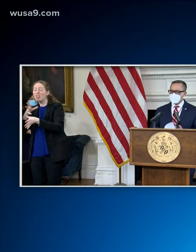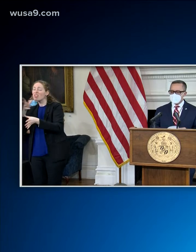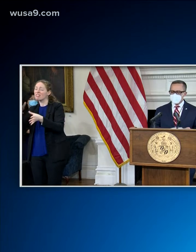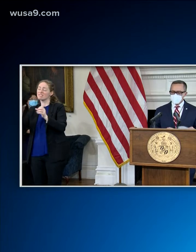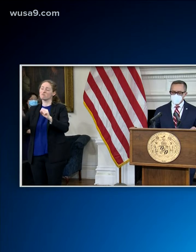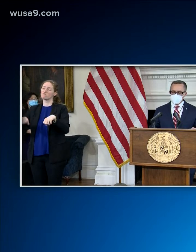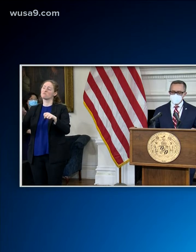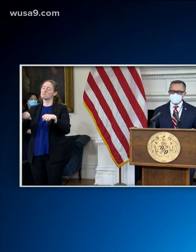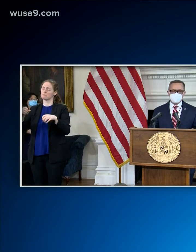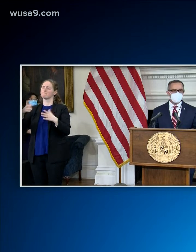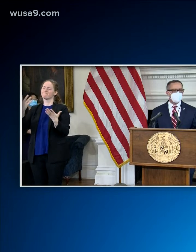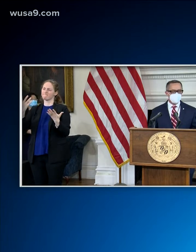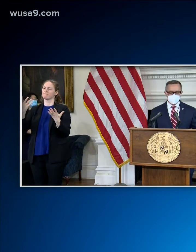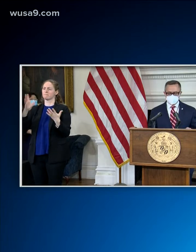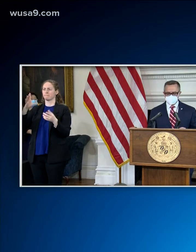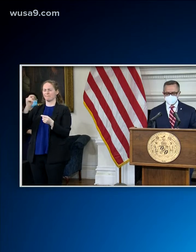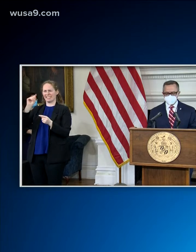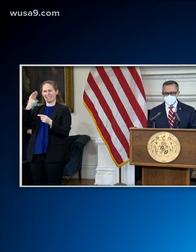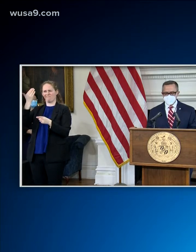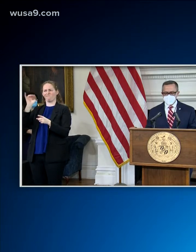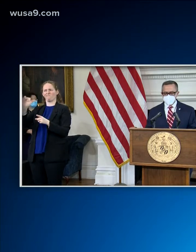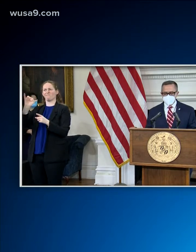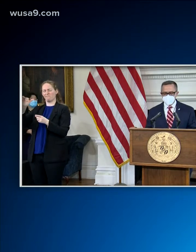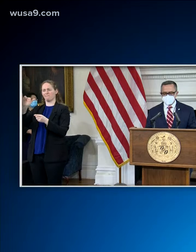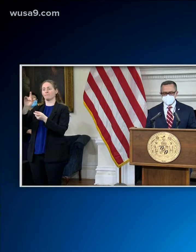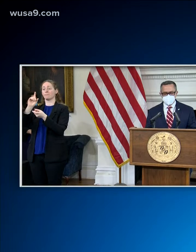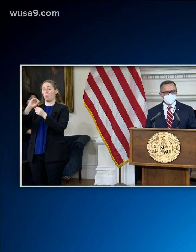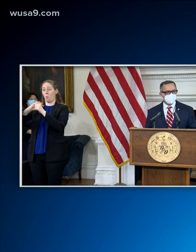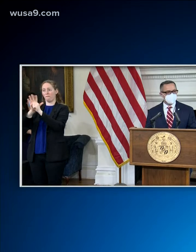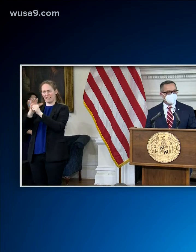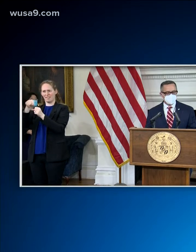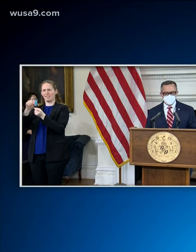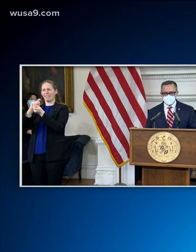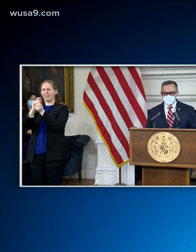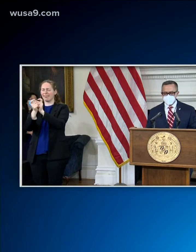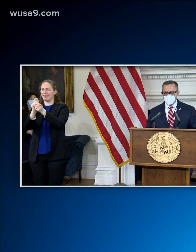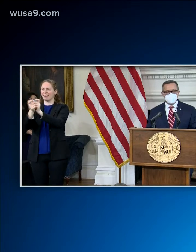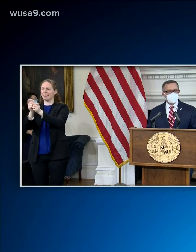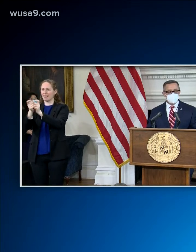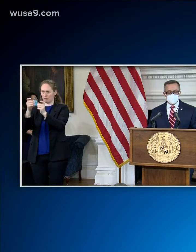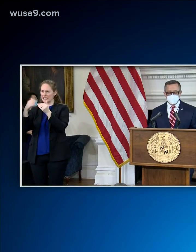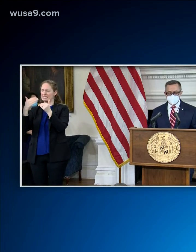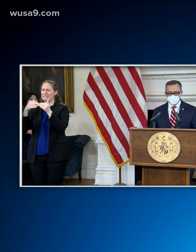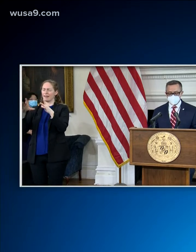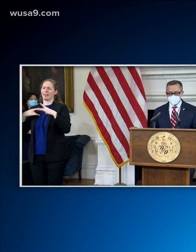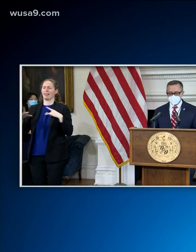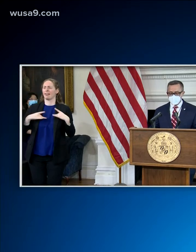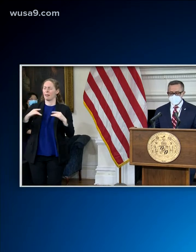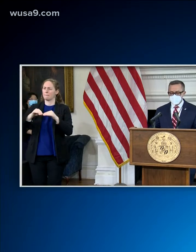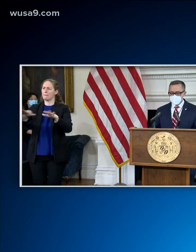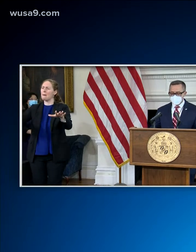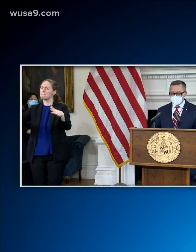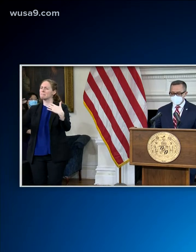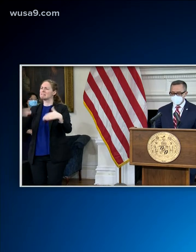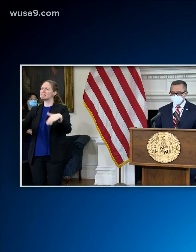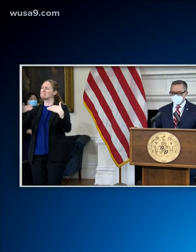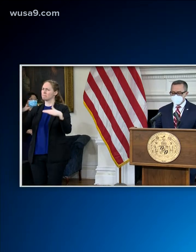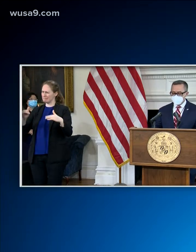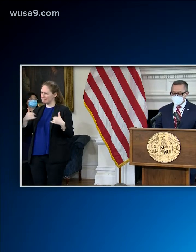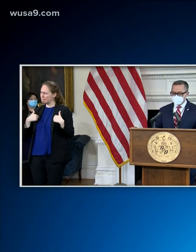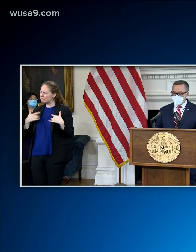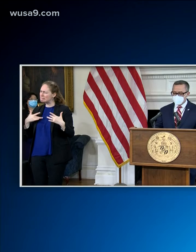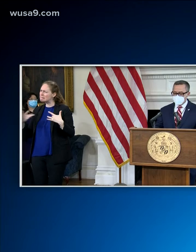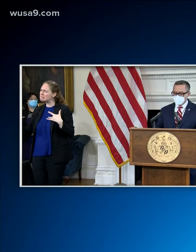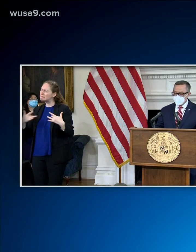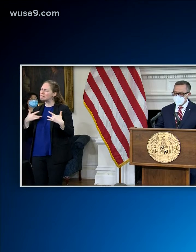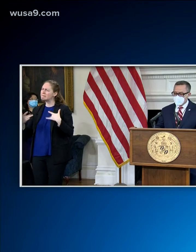spreading even more easily between us and making us sicker which is concerning. Nausea,